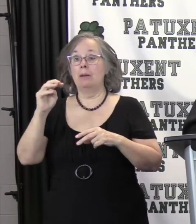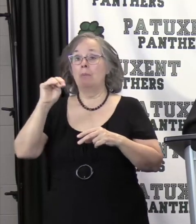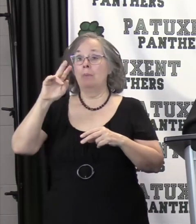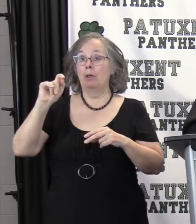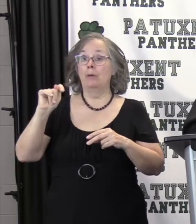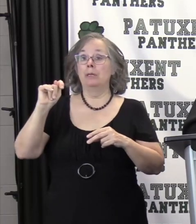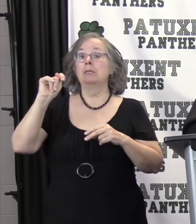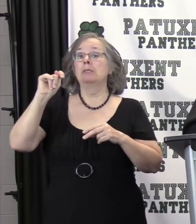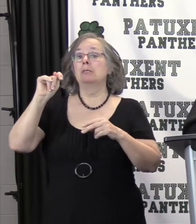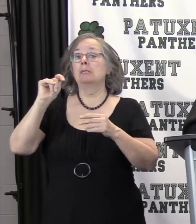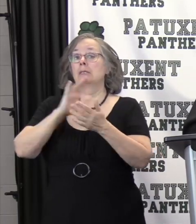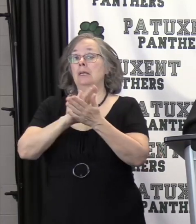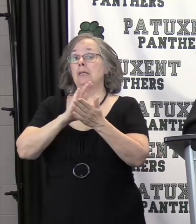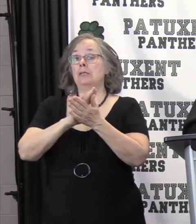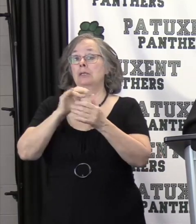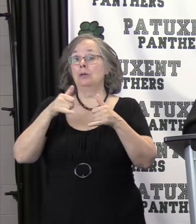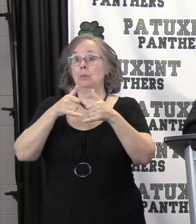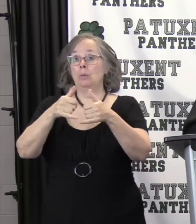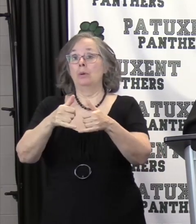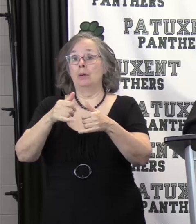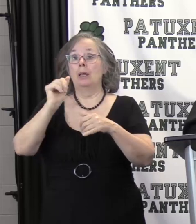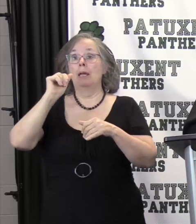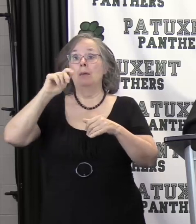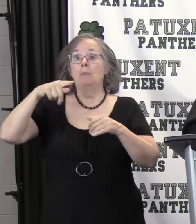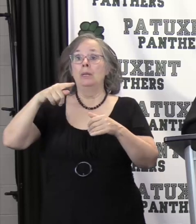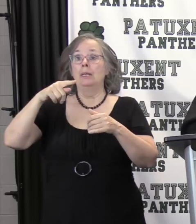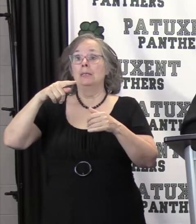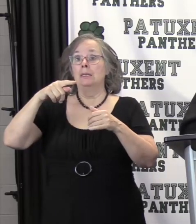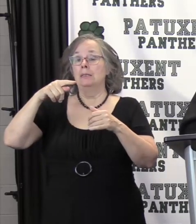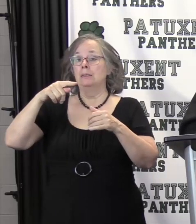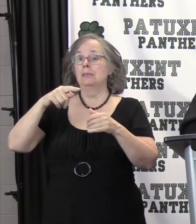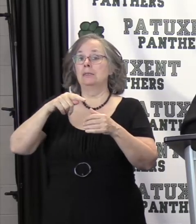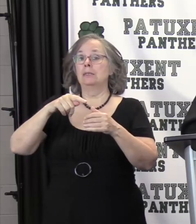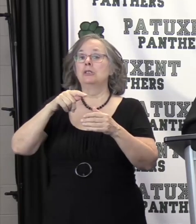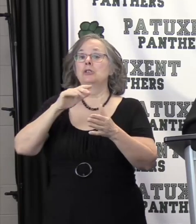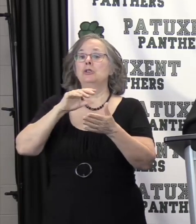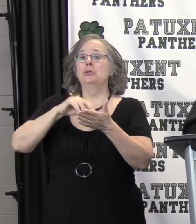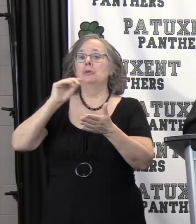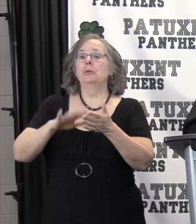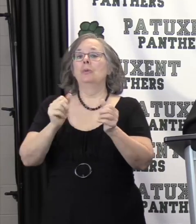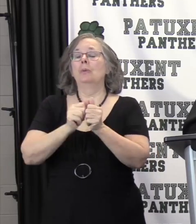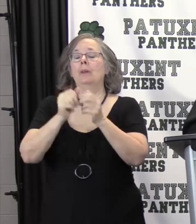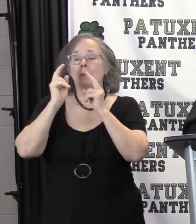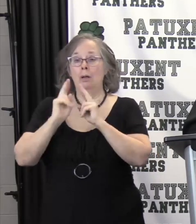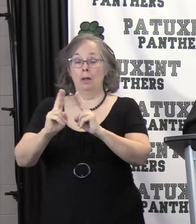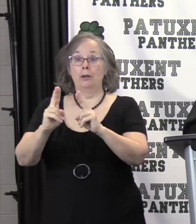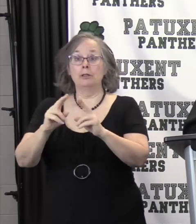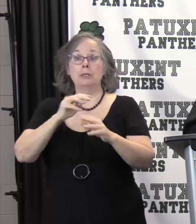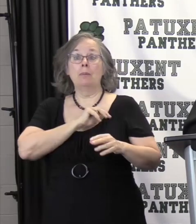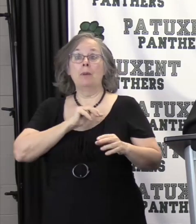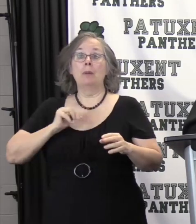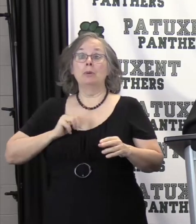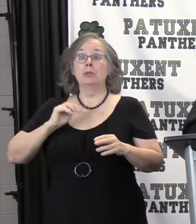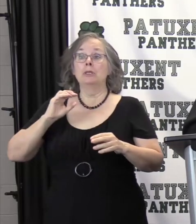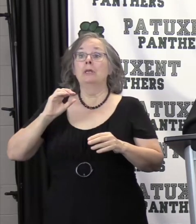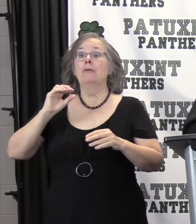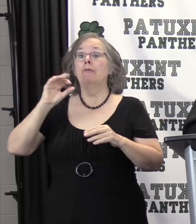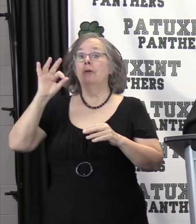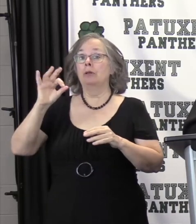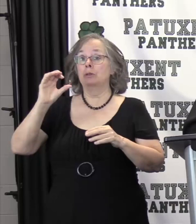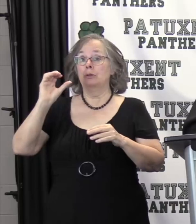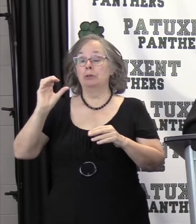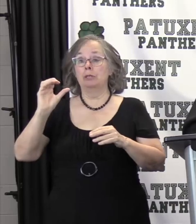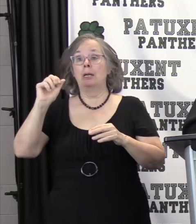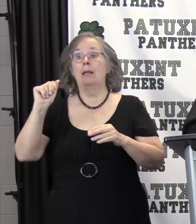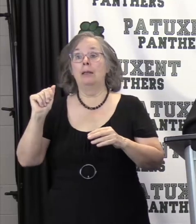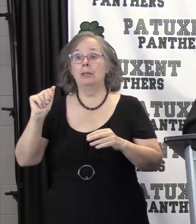Scholastic Award. Celia is an AP Scholar with Honors. Celia is also a member of the Fellowship of Christian Athletes,